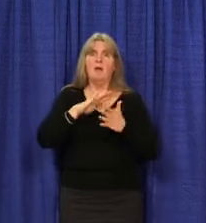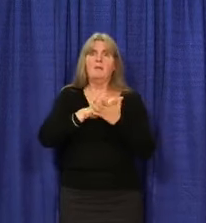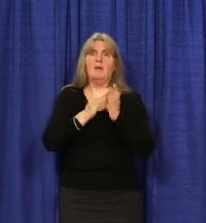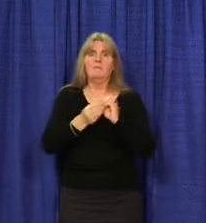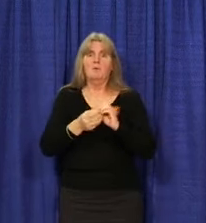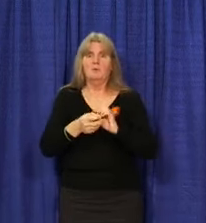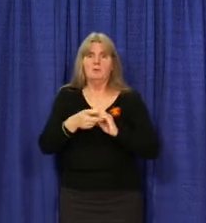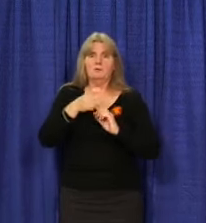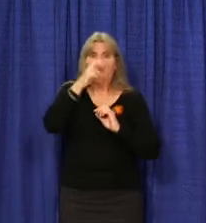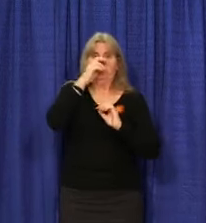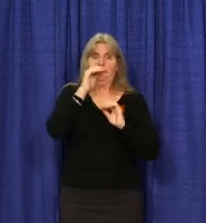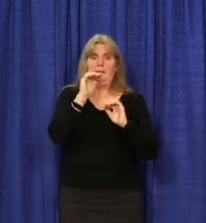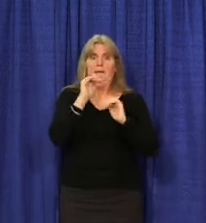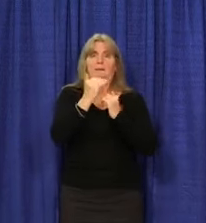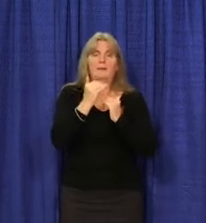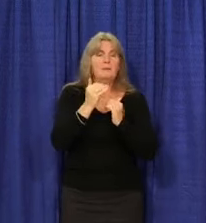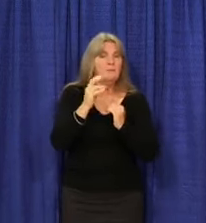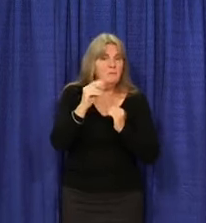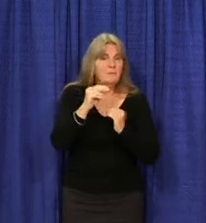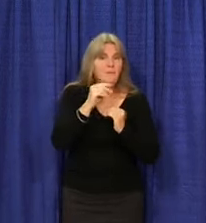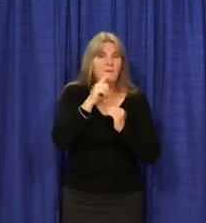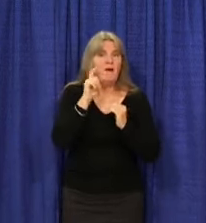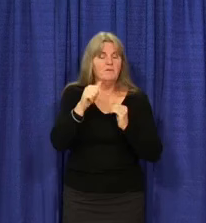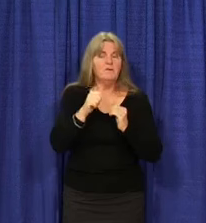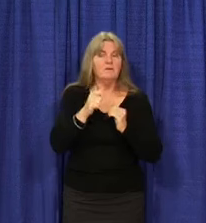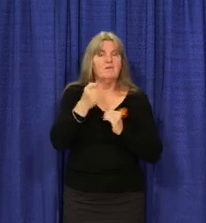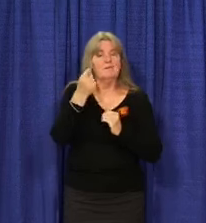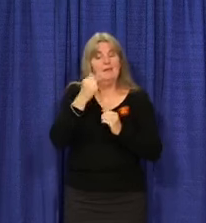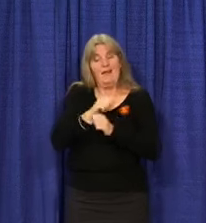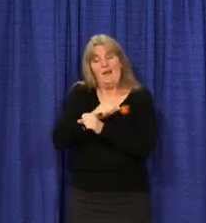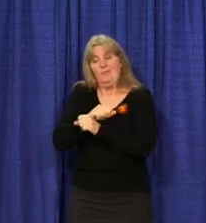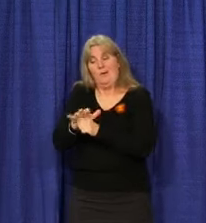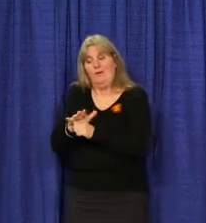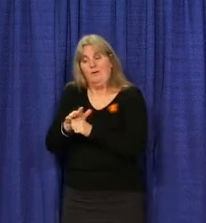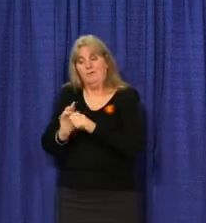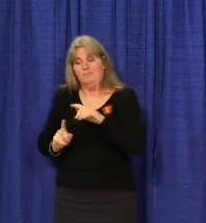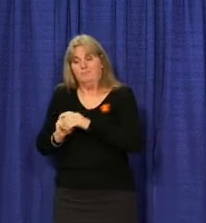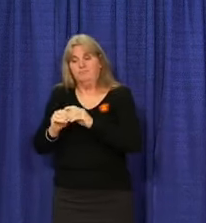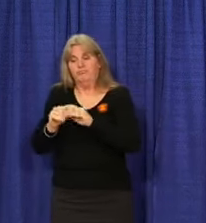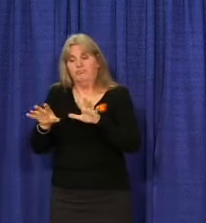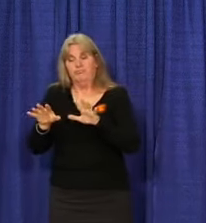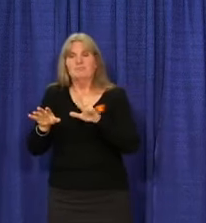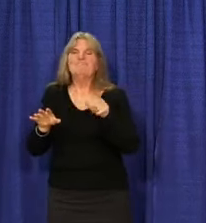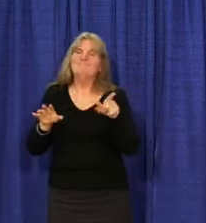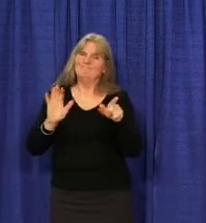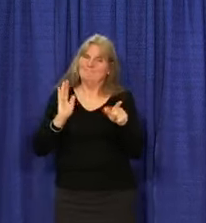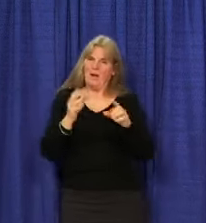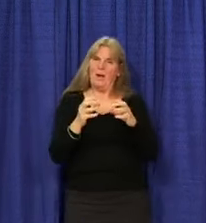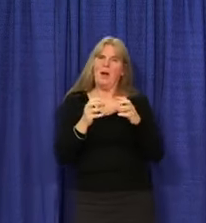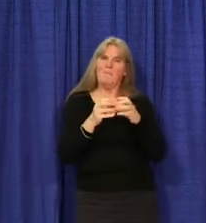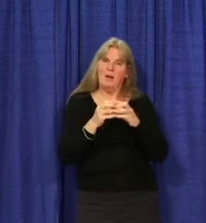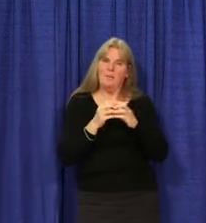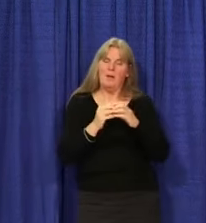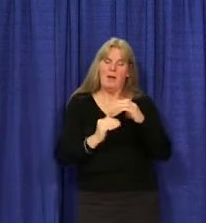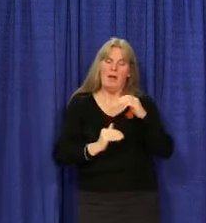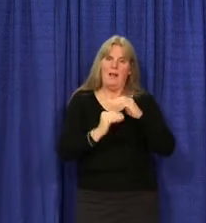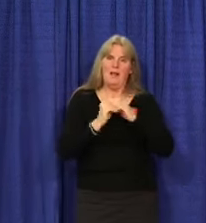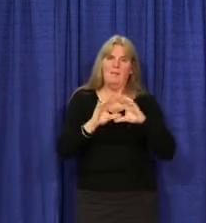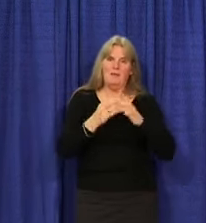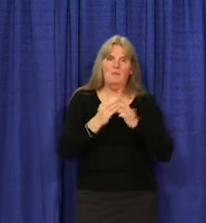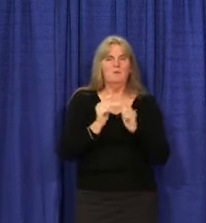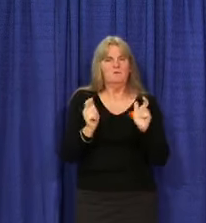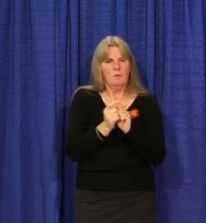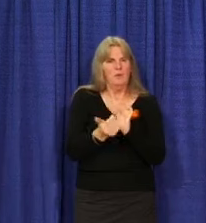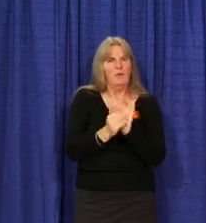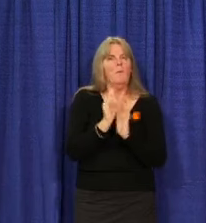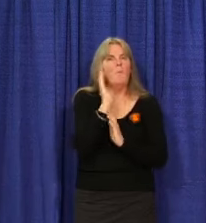measures. If sustained COVID activity does arrive in Yukon, you can be sure that our bubble and gathering sizes will have to get